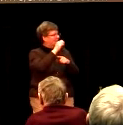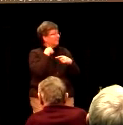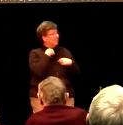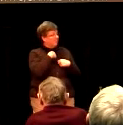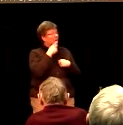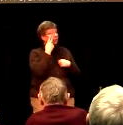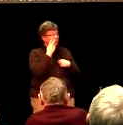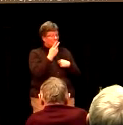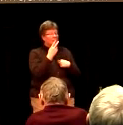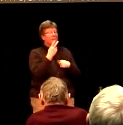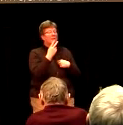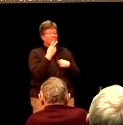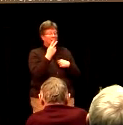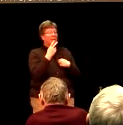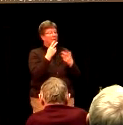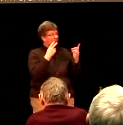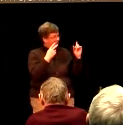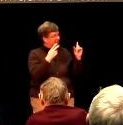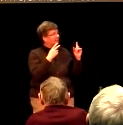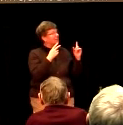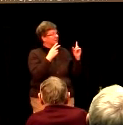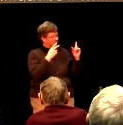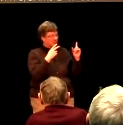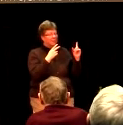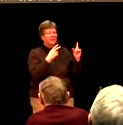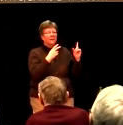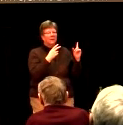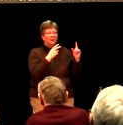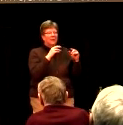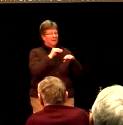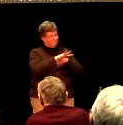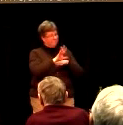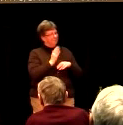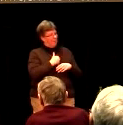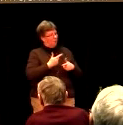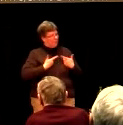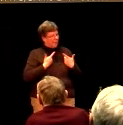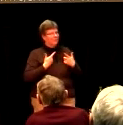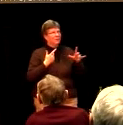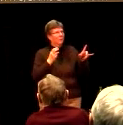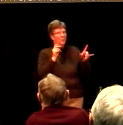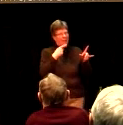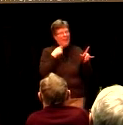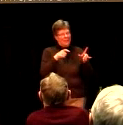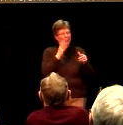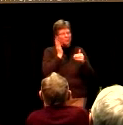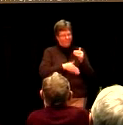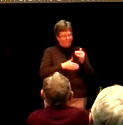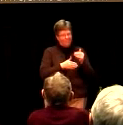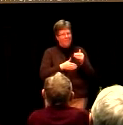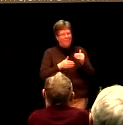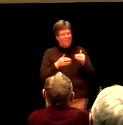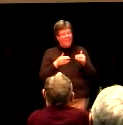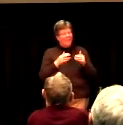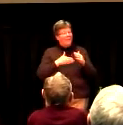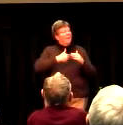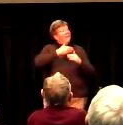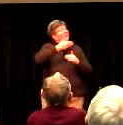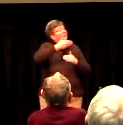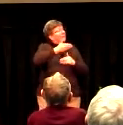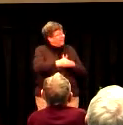students. And I'm supposed to wrap it up, and I was just going to tell you what I think the next thing is that we're going to